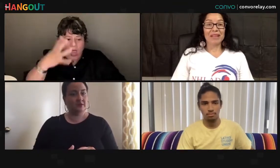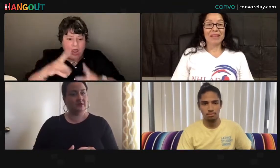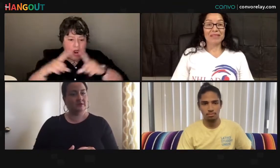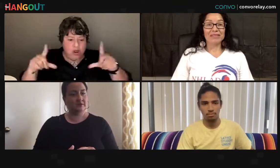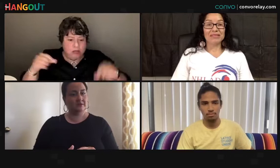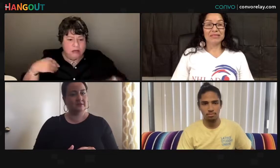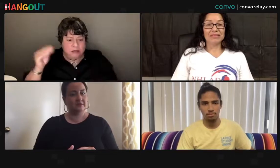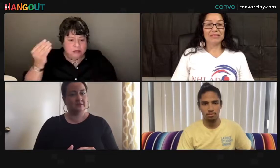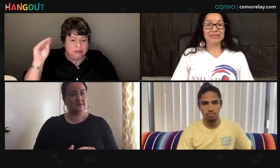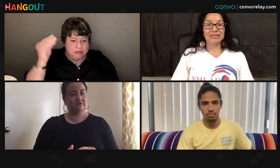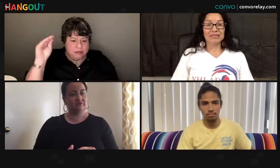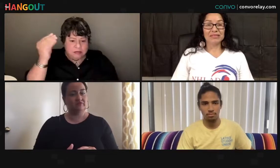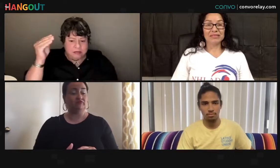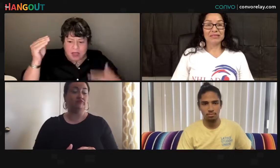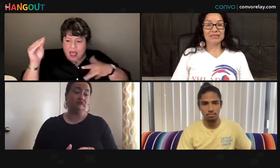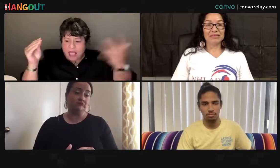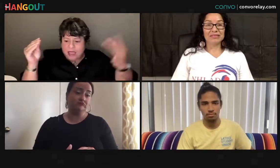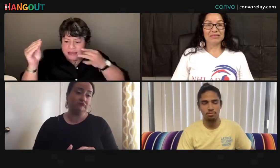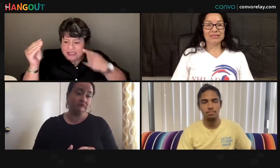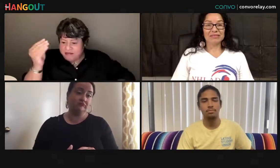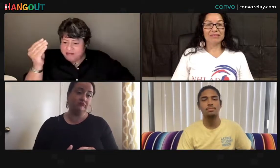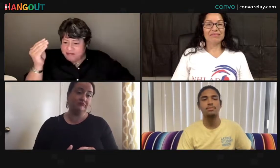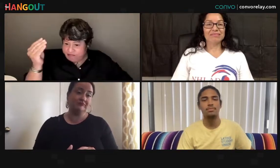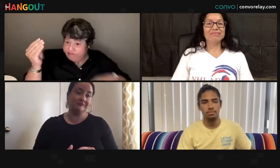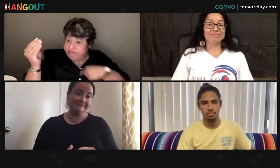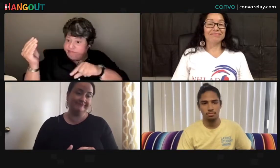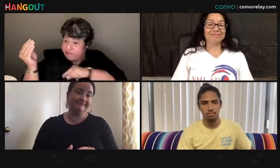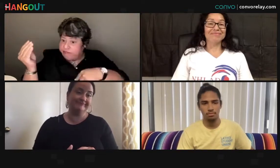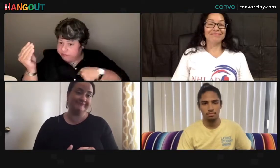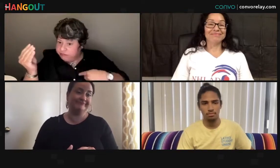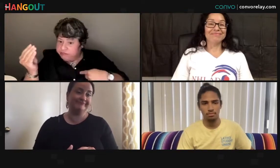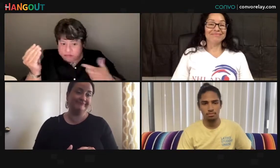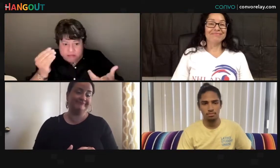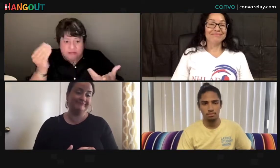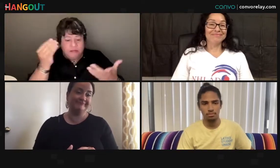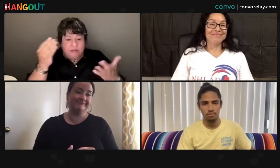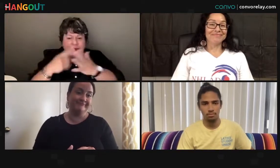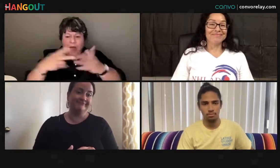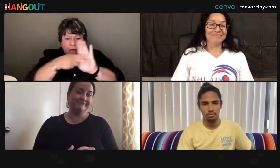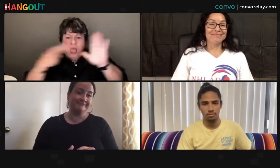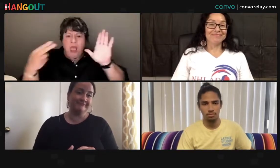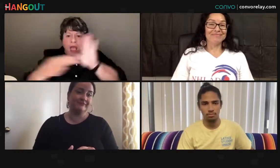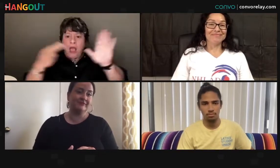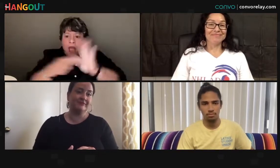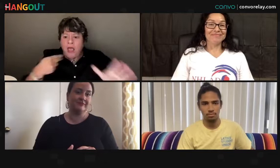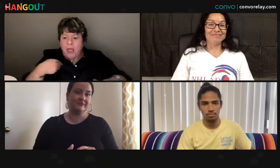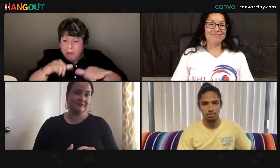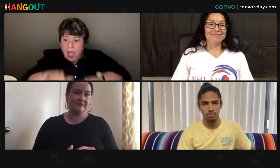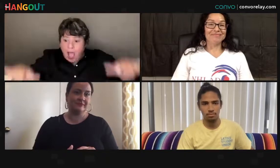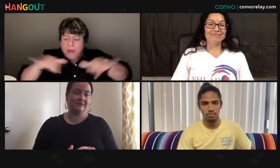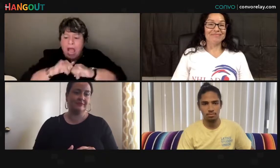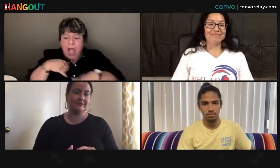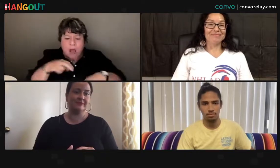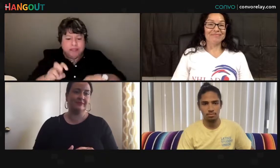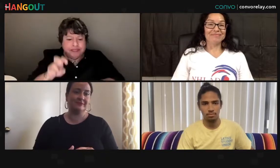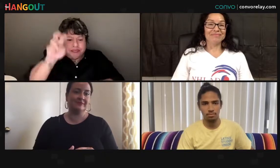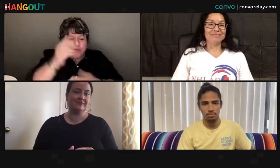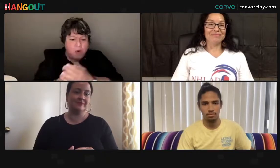feel guilty about is using the white card, right? Because I'm light skinned. I qualify, right? So all of these stigmas and all of